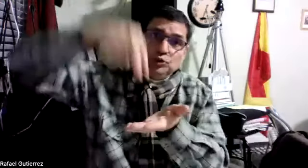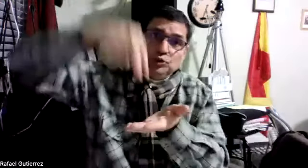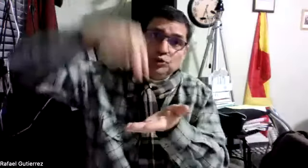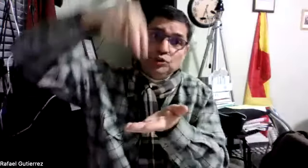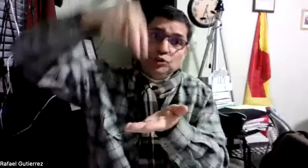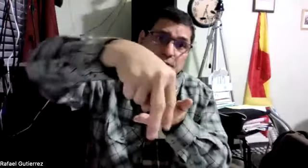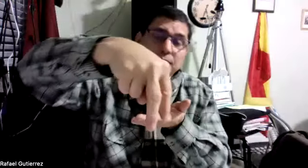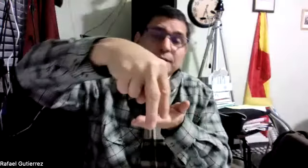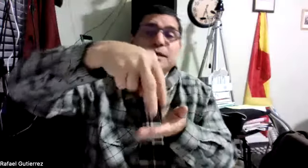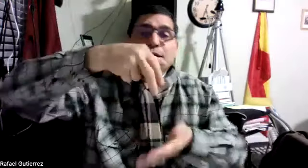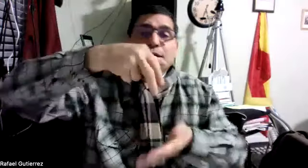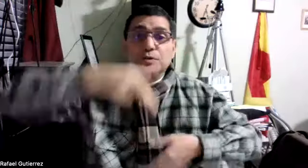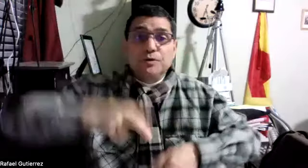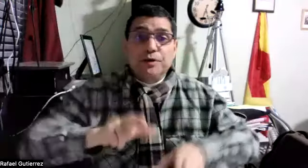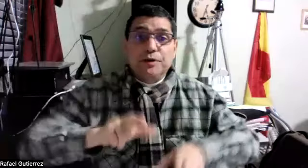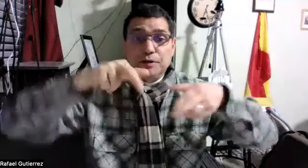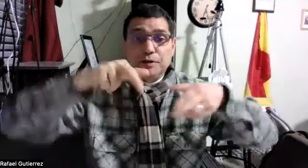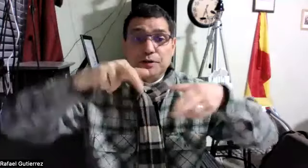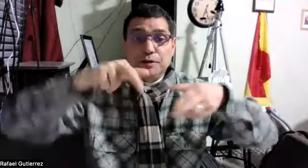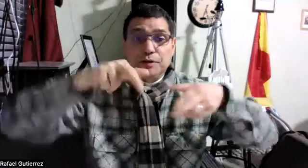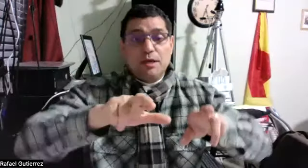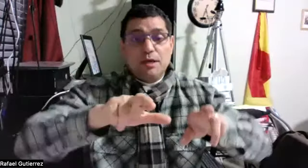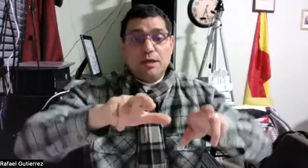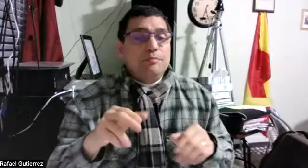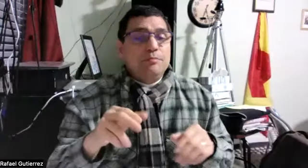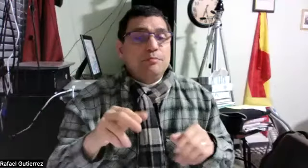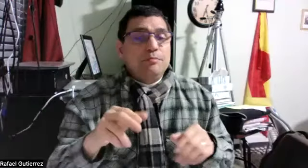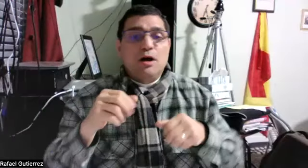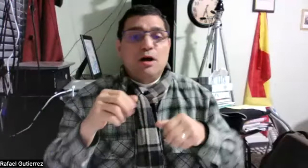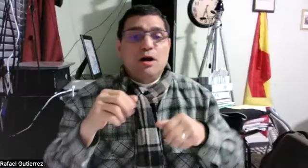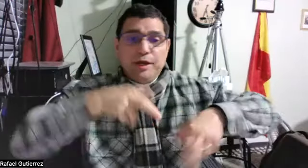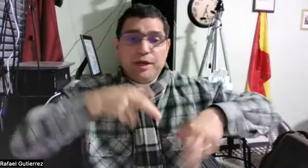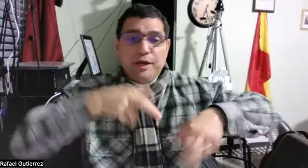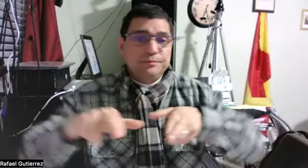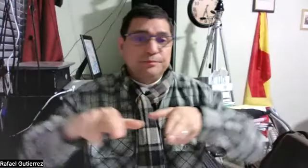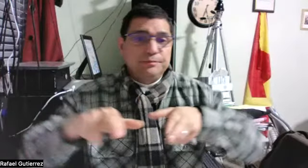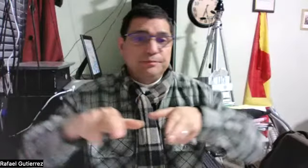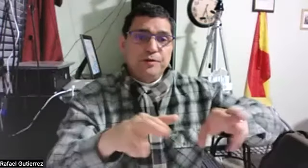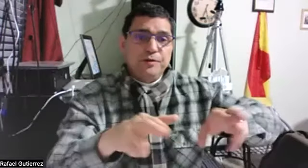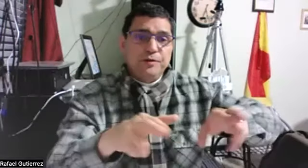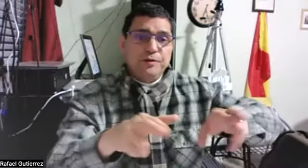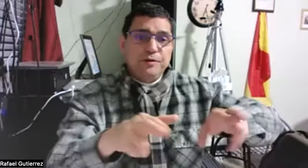jumped in the river, but the current of the river was so